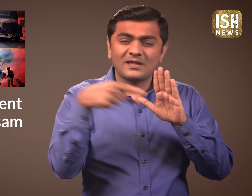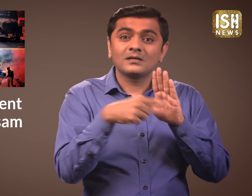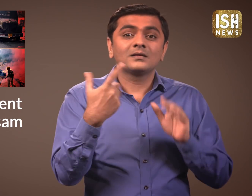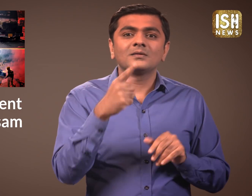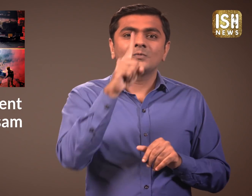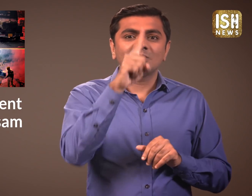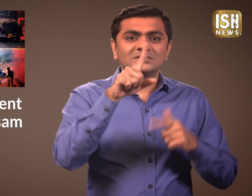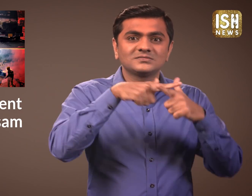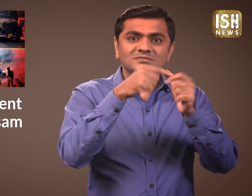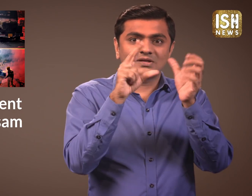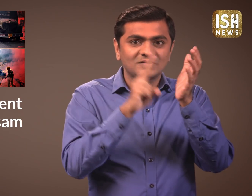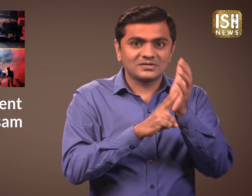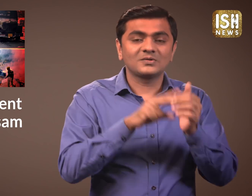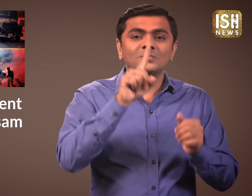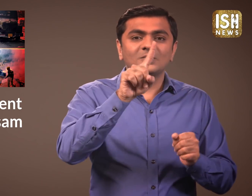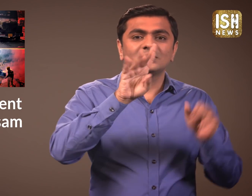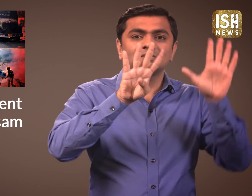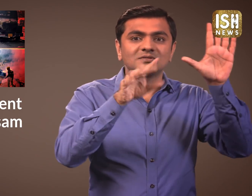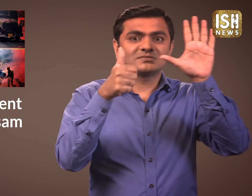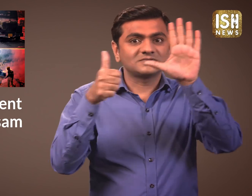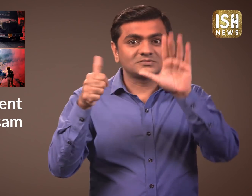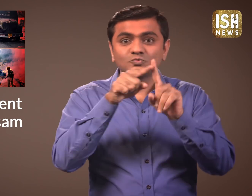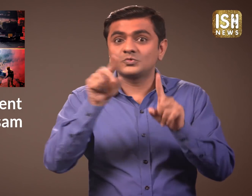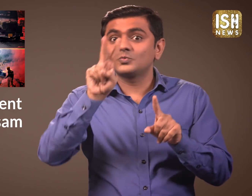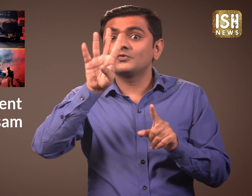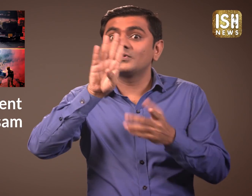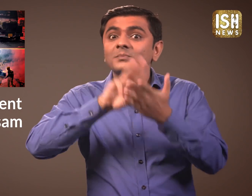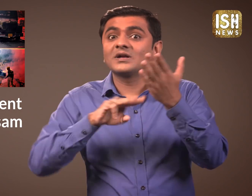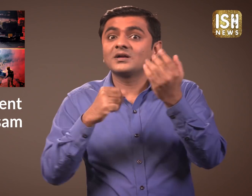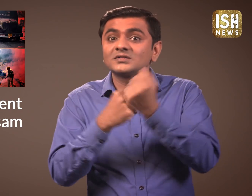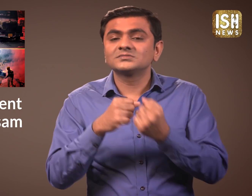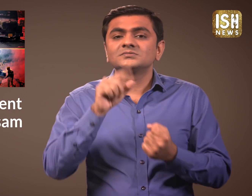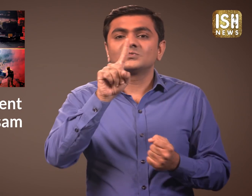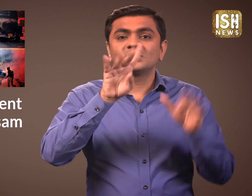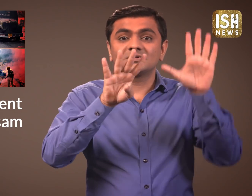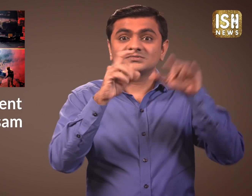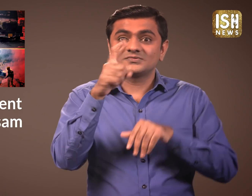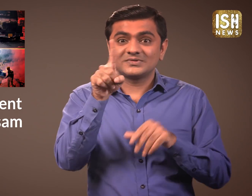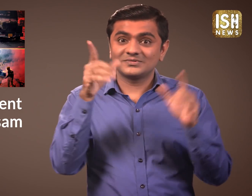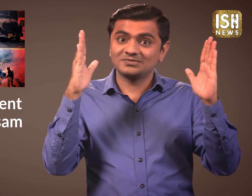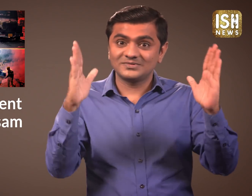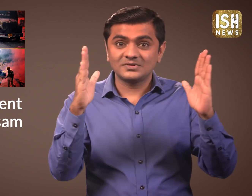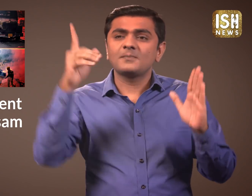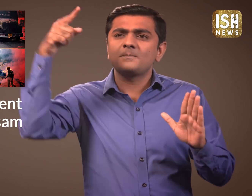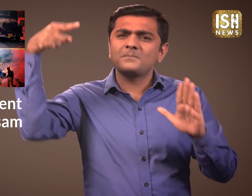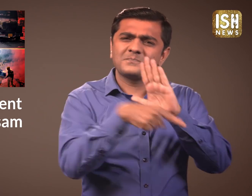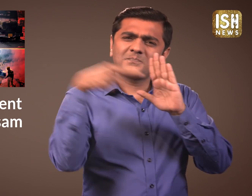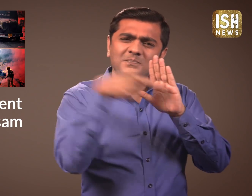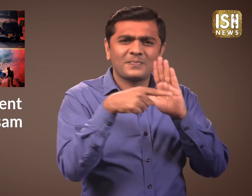Immigrants that came between 1st January 1966 to 24th March 1971 will be allowed to